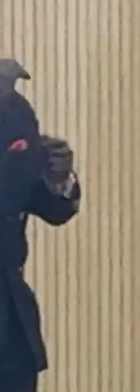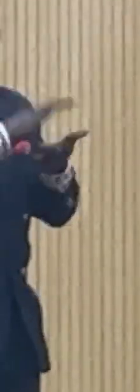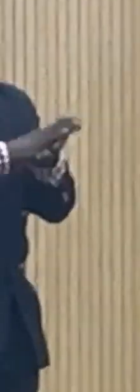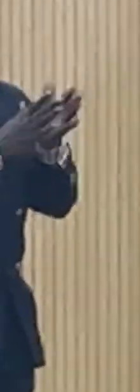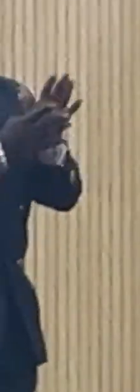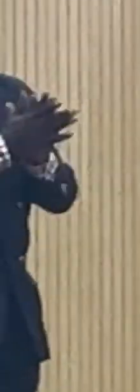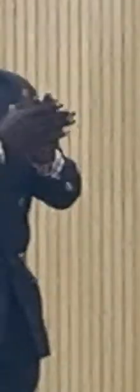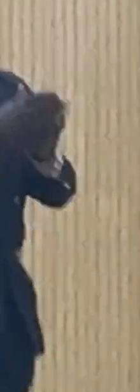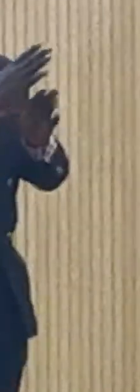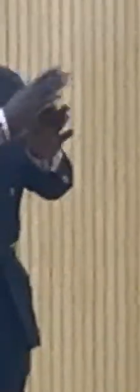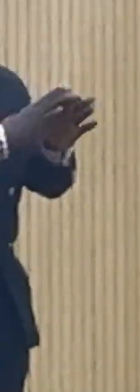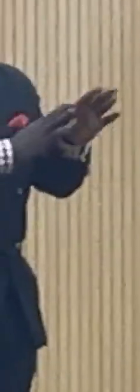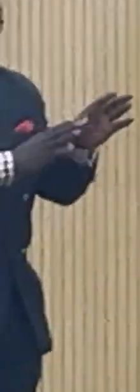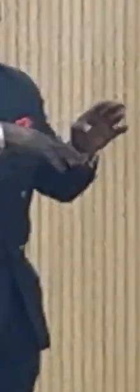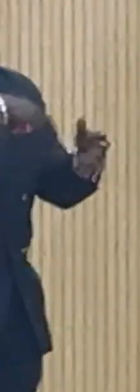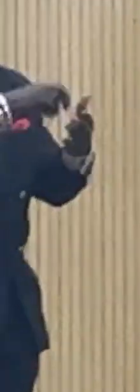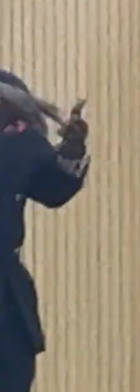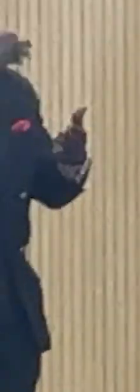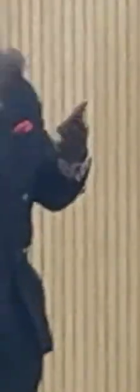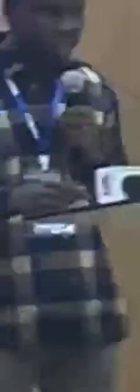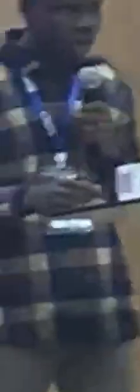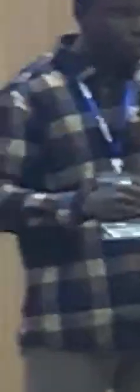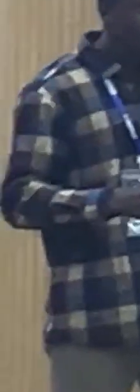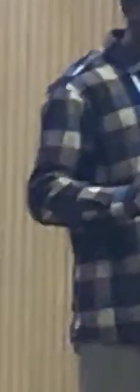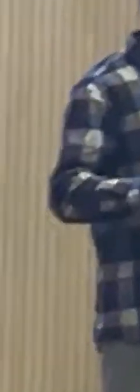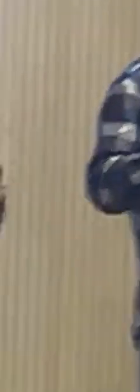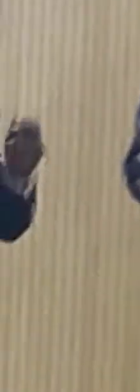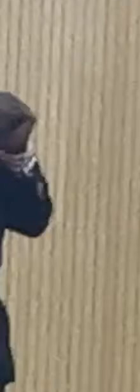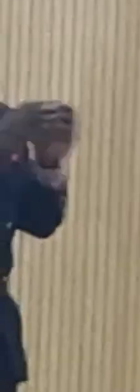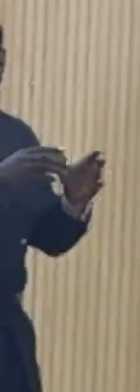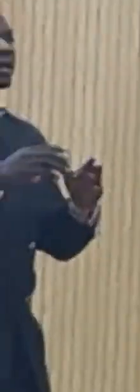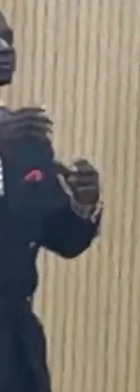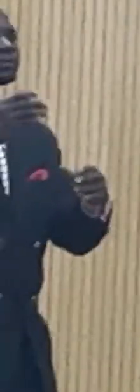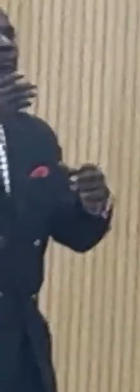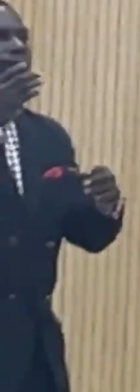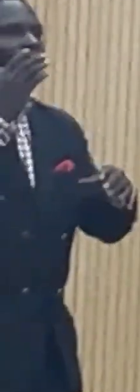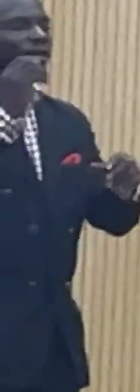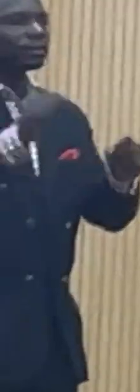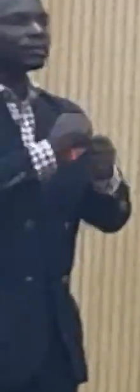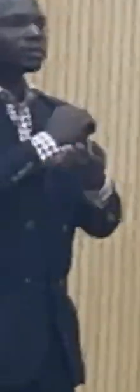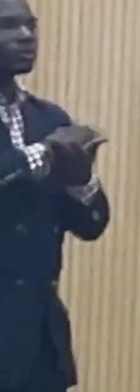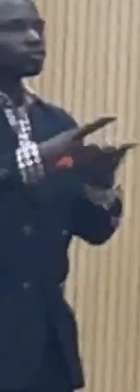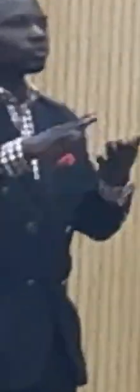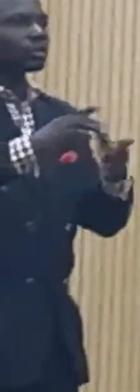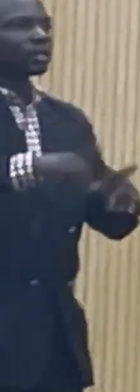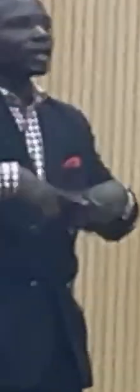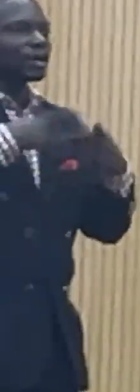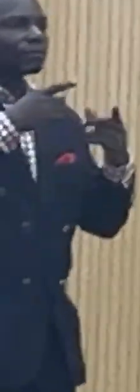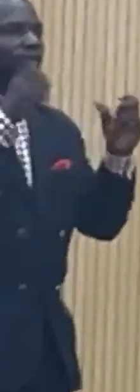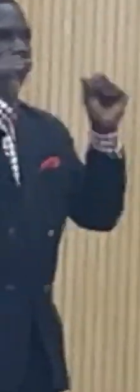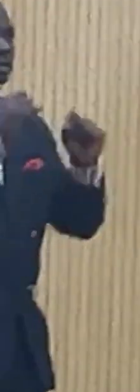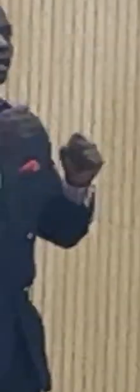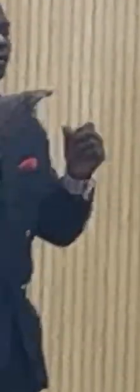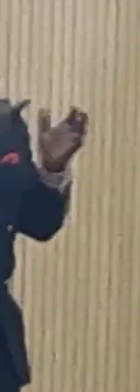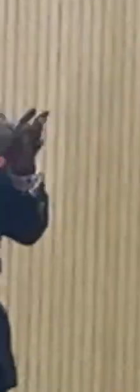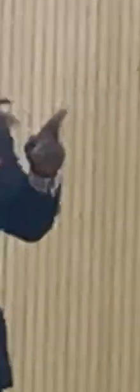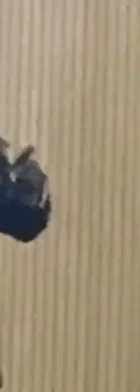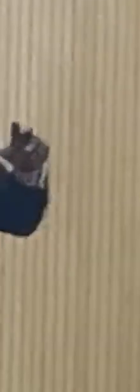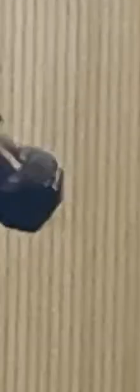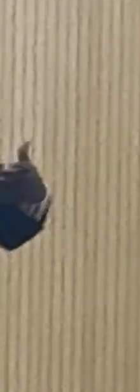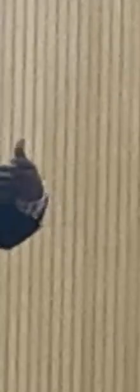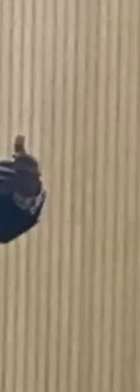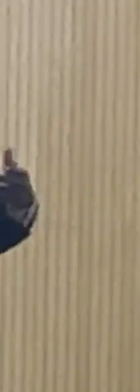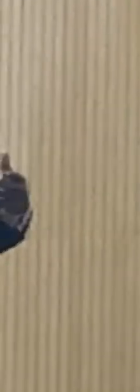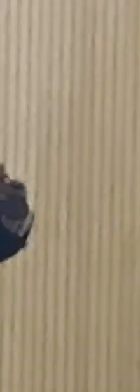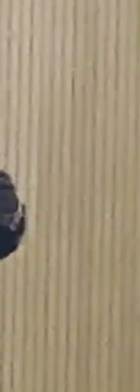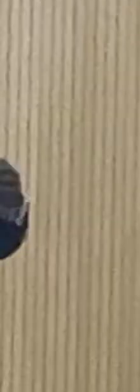slow, expensive, or without disrupting or destroying the lifestyle of individuals. Now, how we build